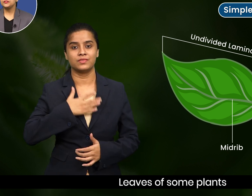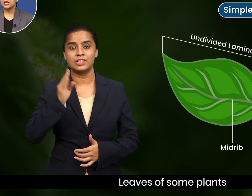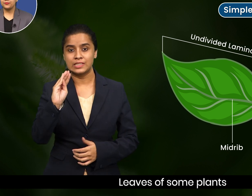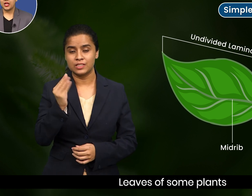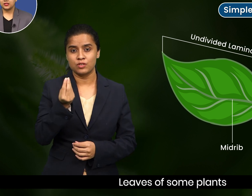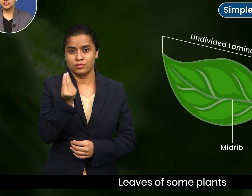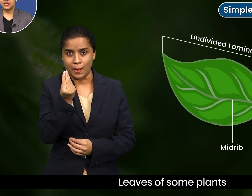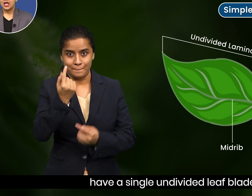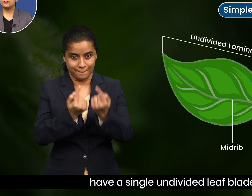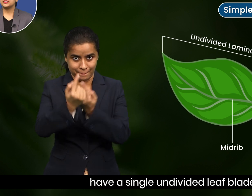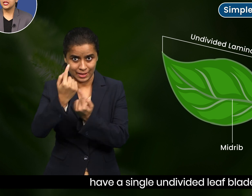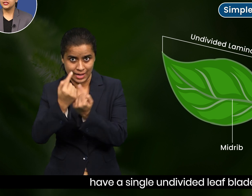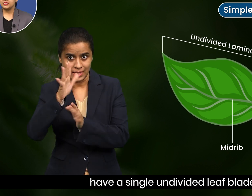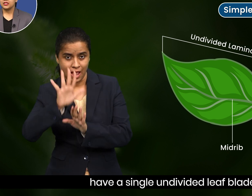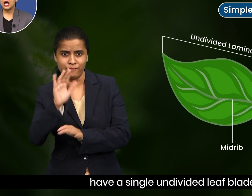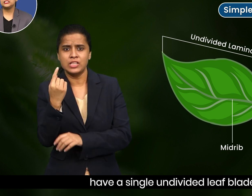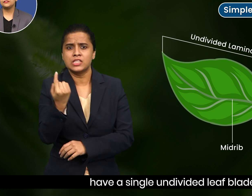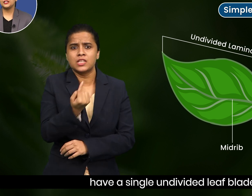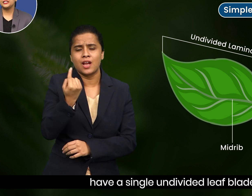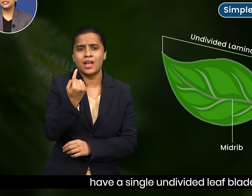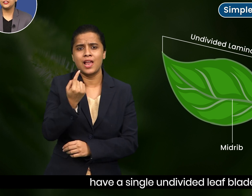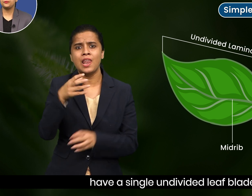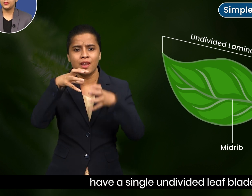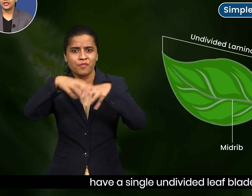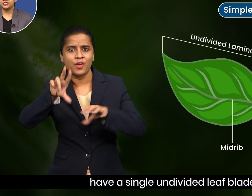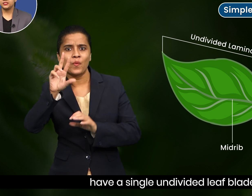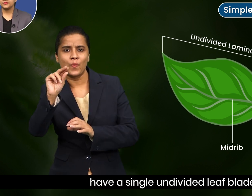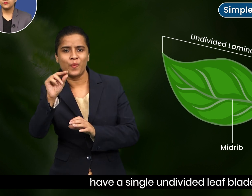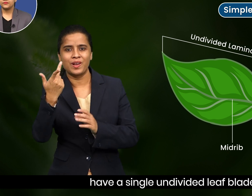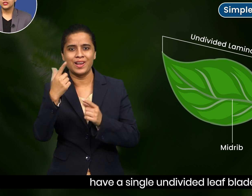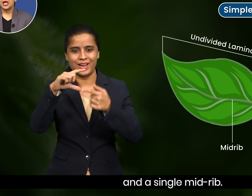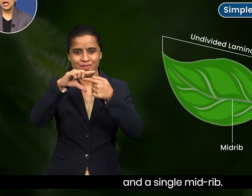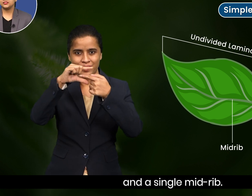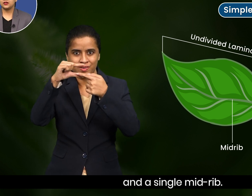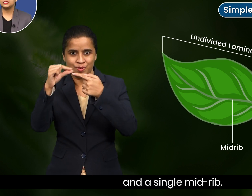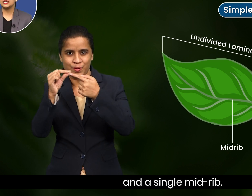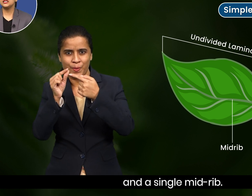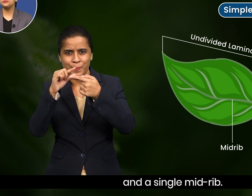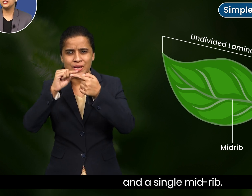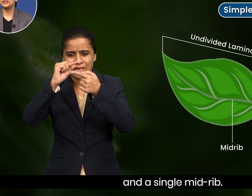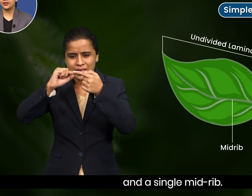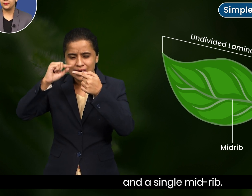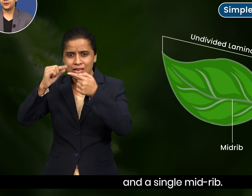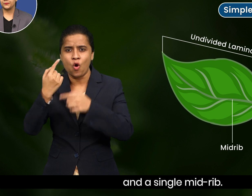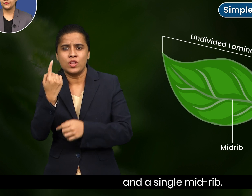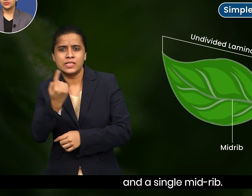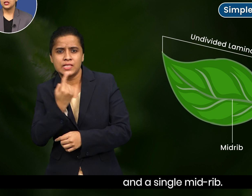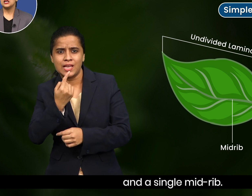Leaves of some plants have a single undivided leaf blade and a single